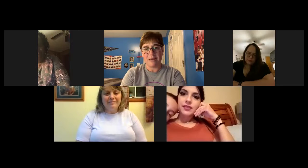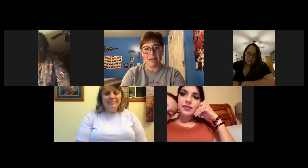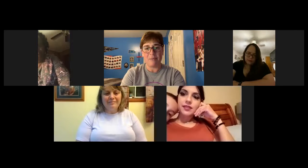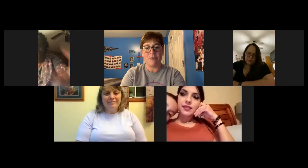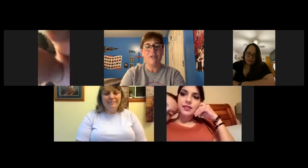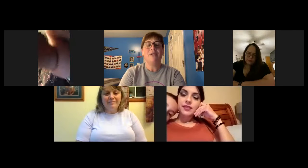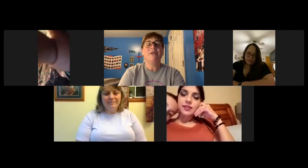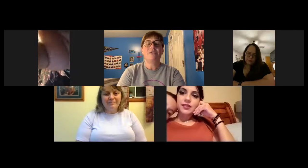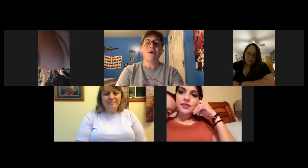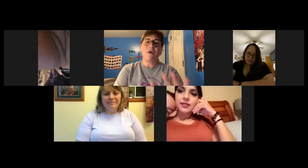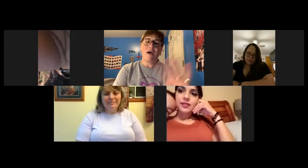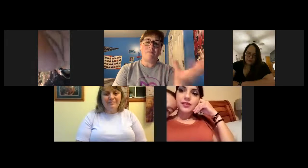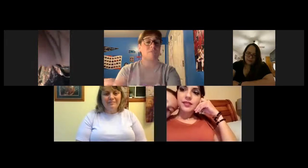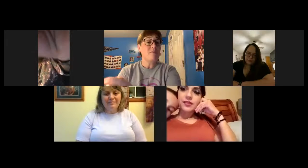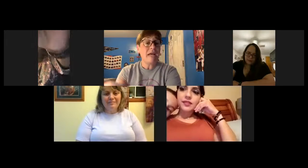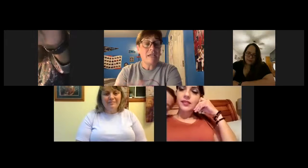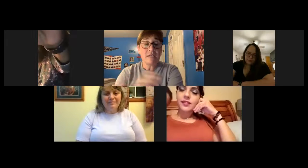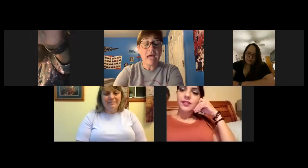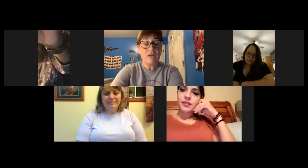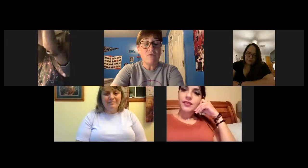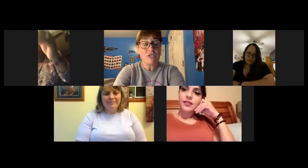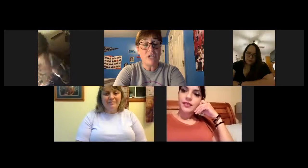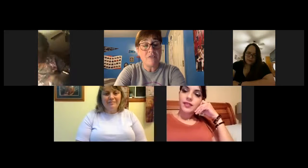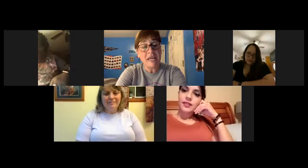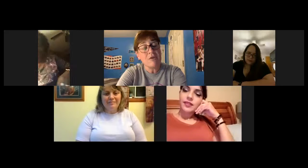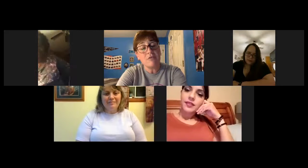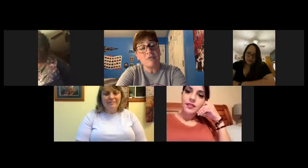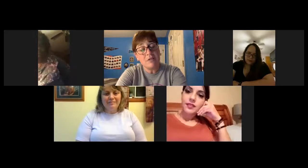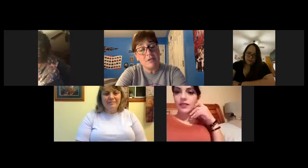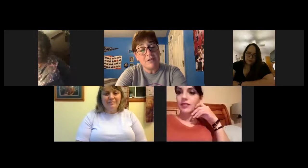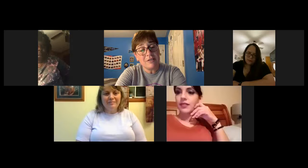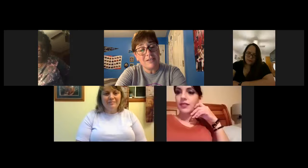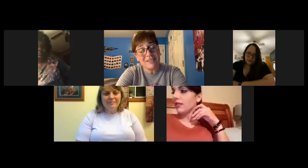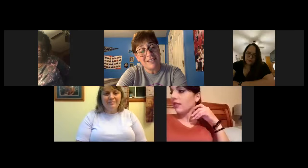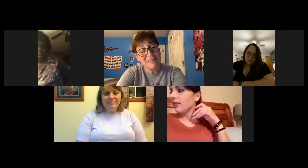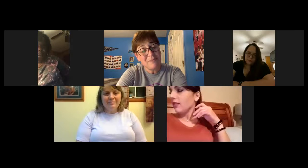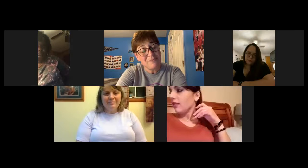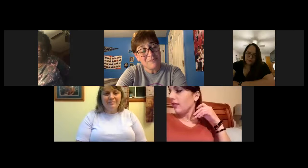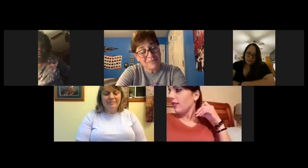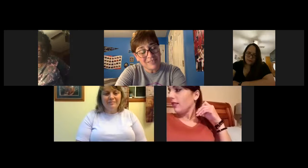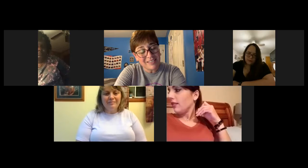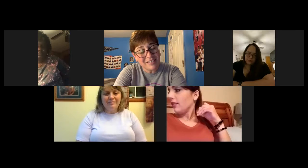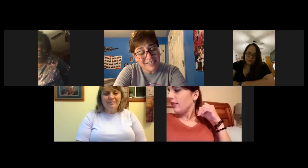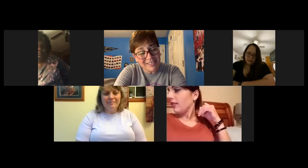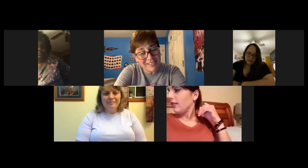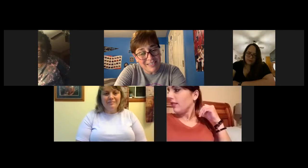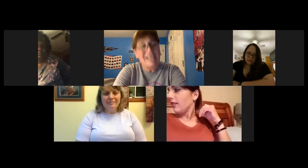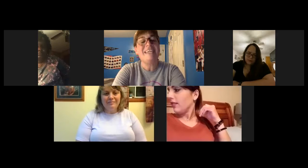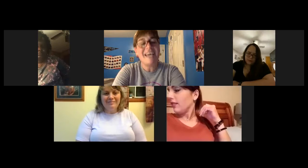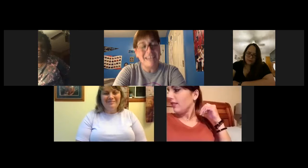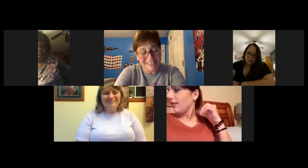baptize 9 people. So, but I can reshare that. Baptized, like when you put in a special